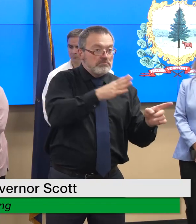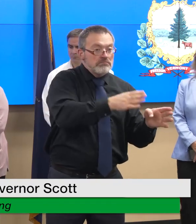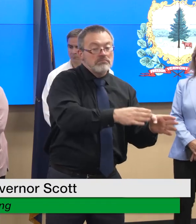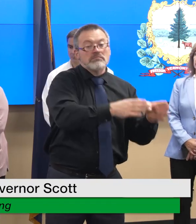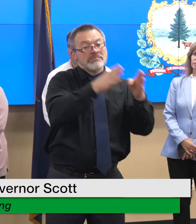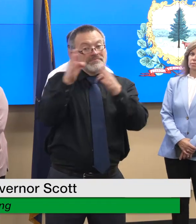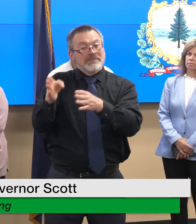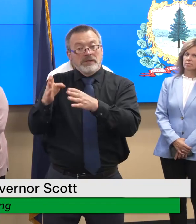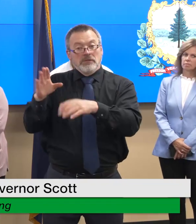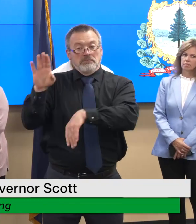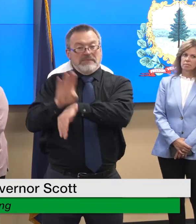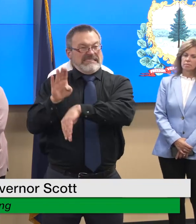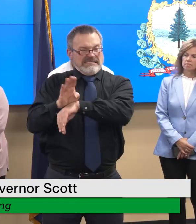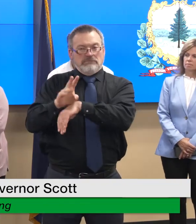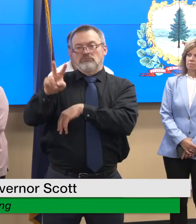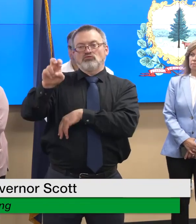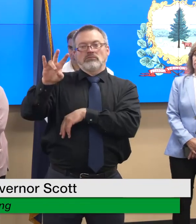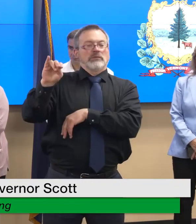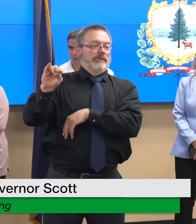businesses.